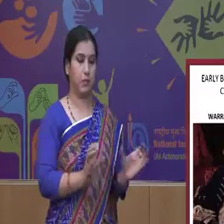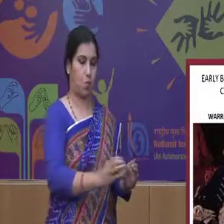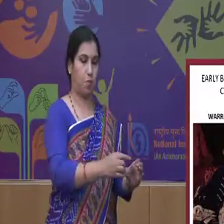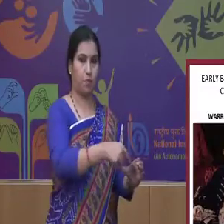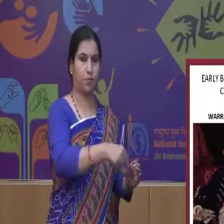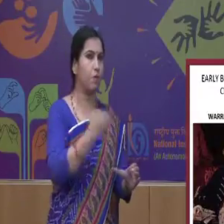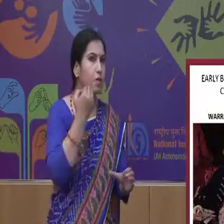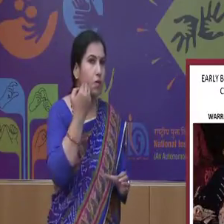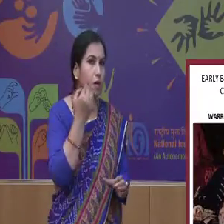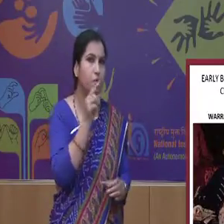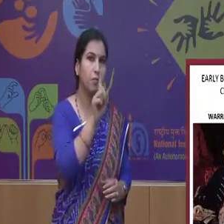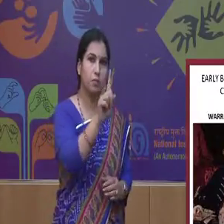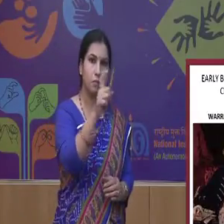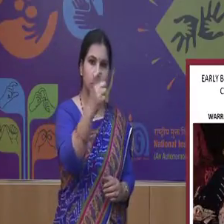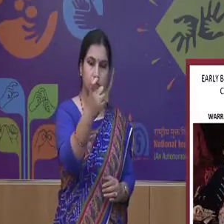In the year 1781,